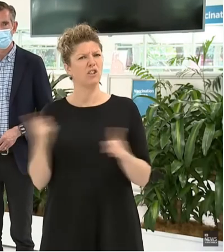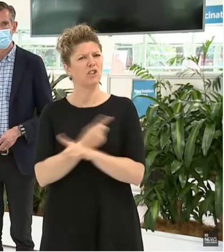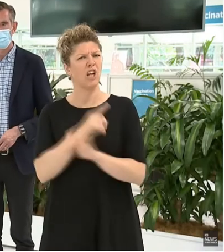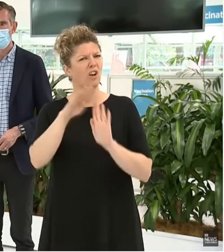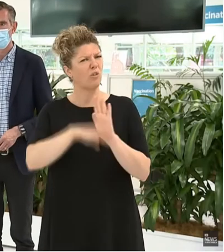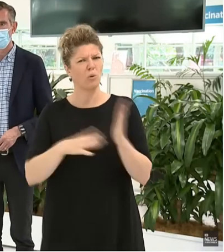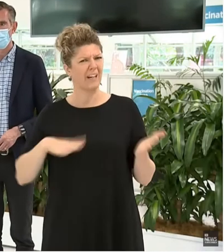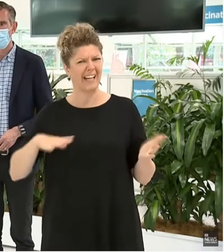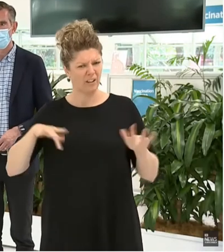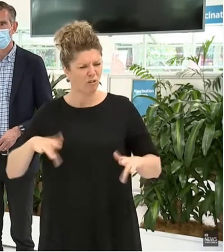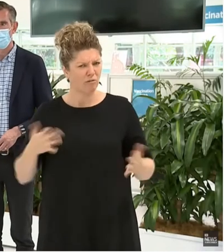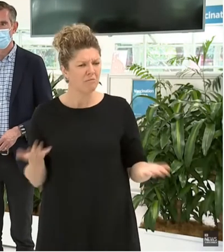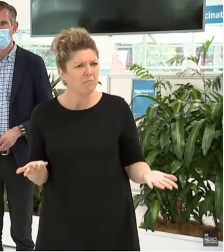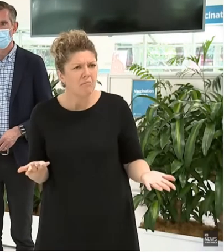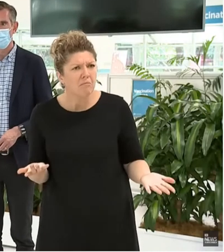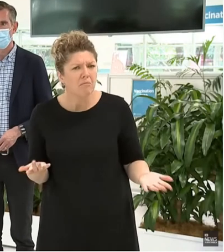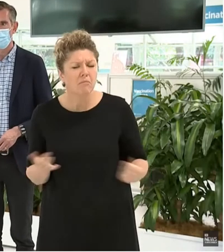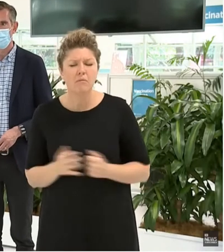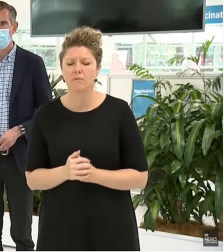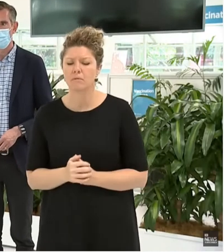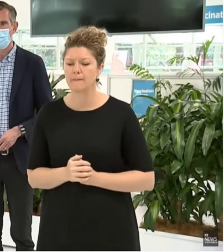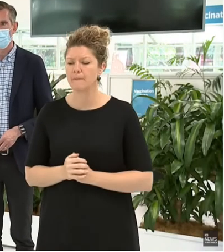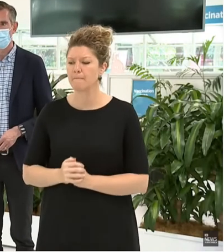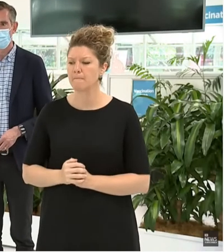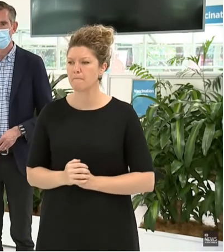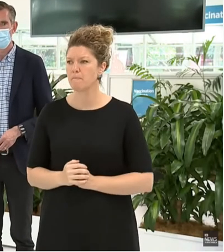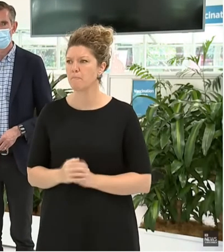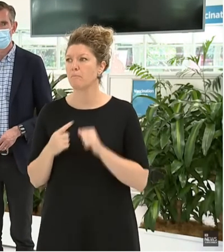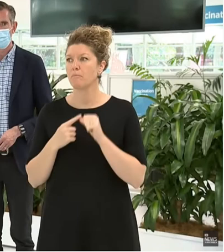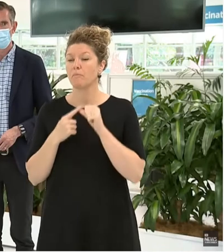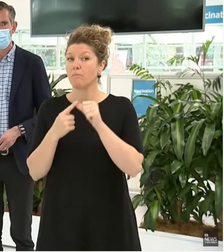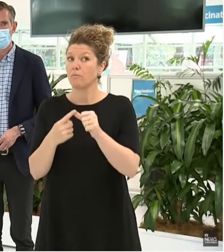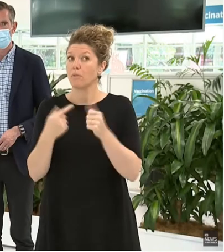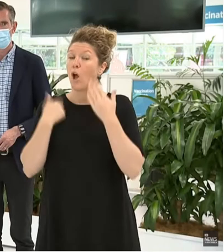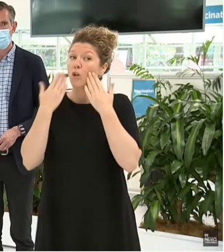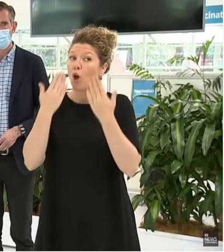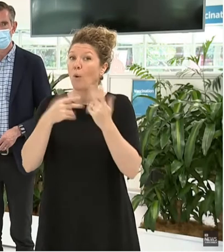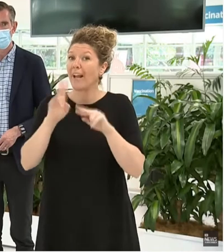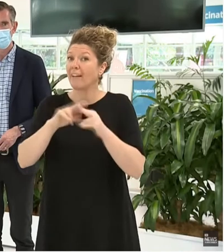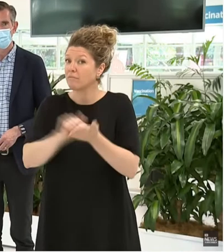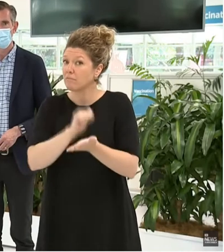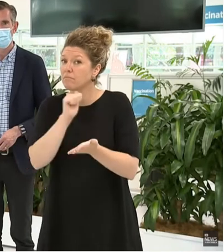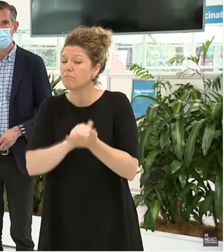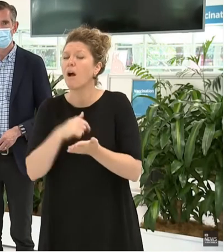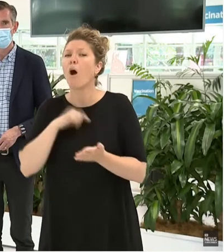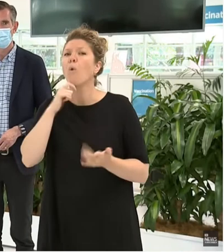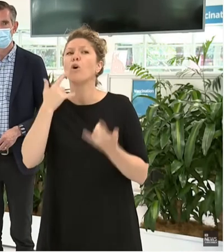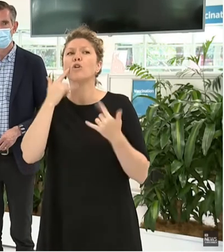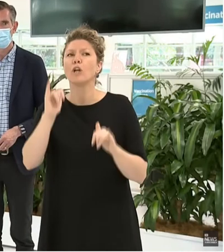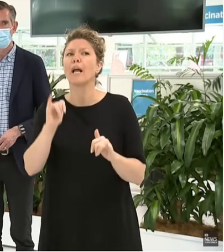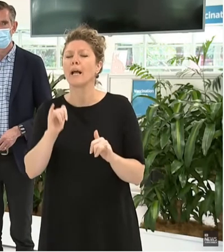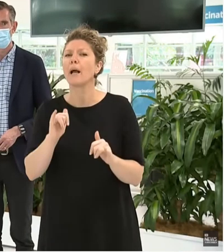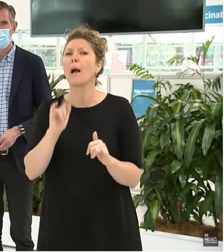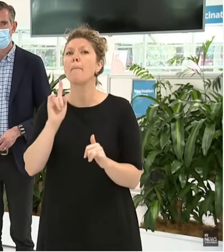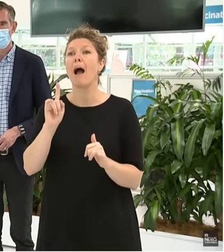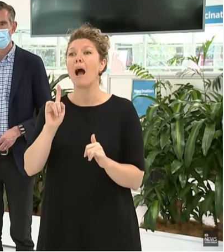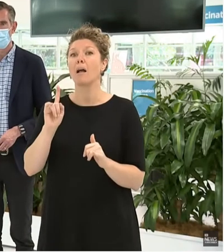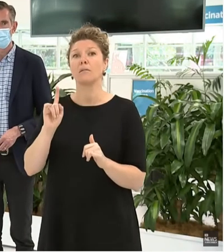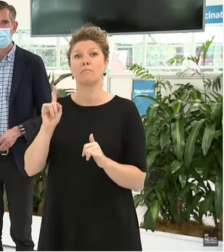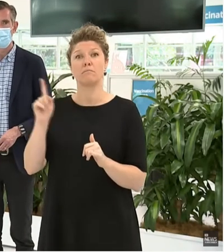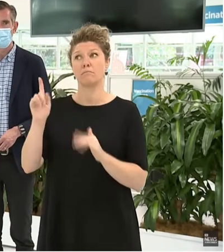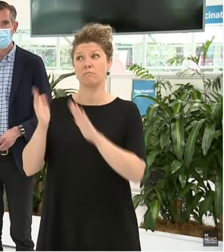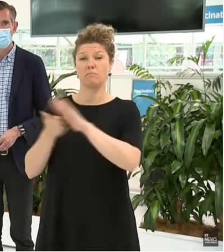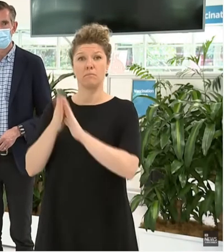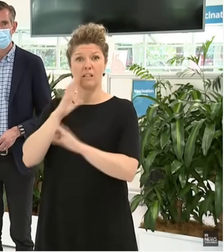new strategy? I don't know that that's actually accurate, but I'll check that. But certainly the advice from public